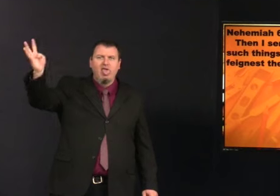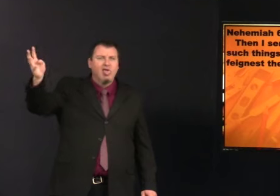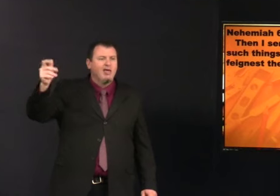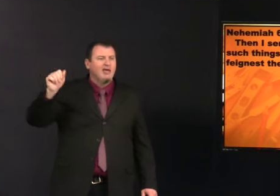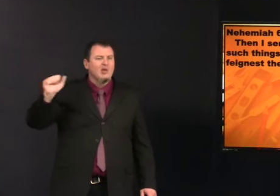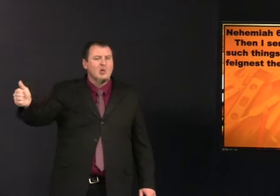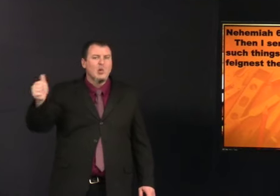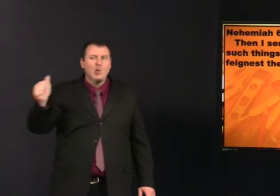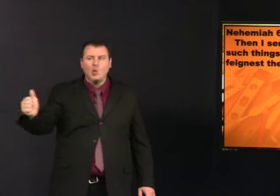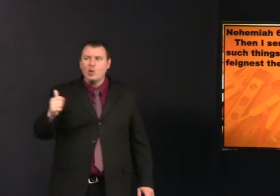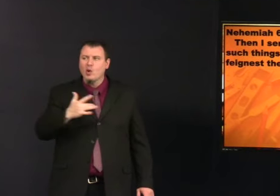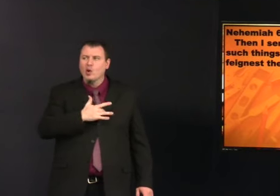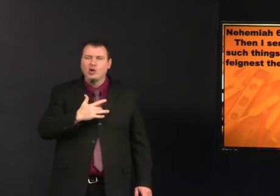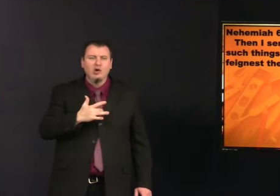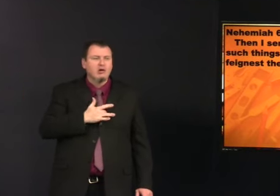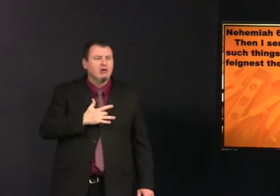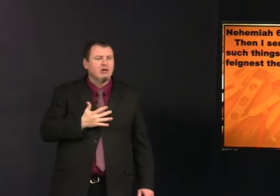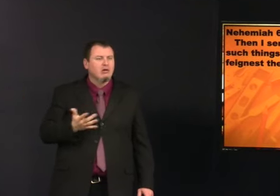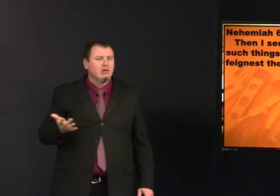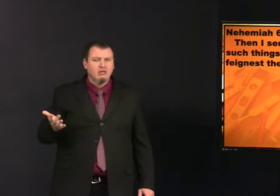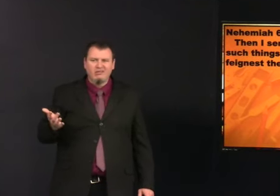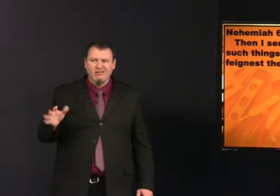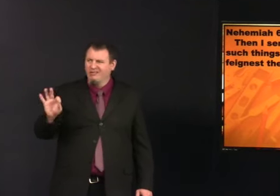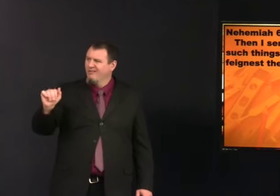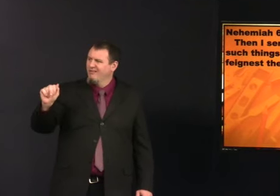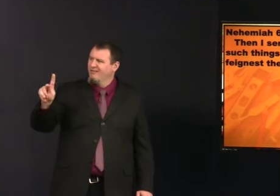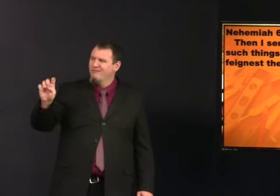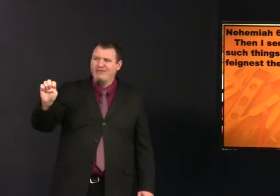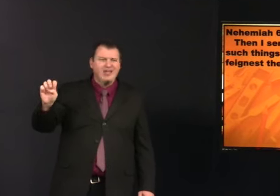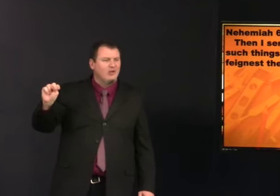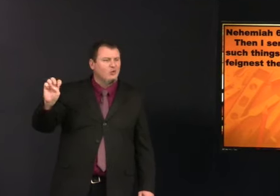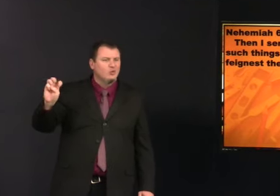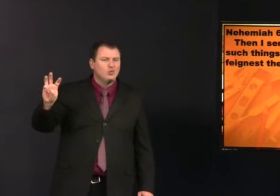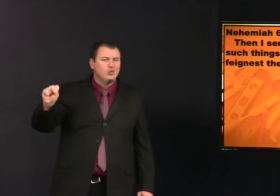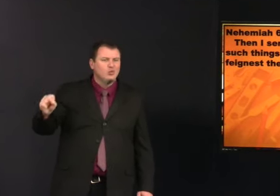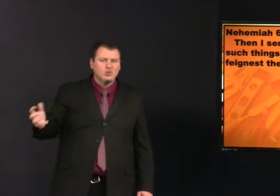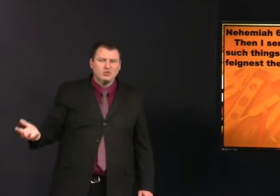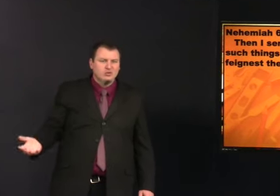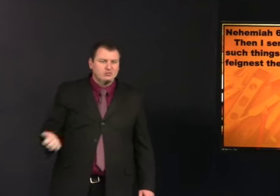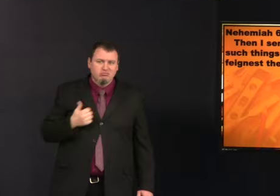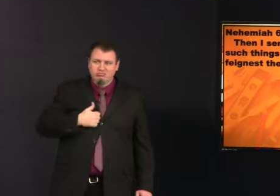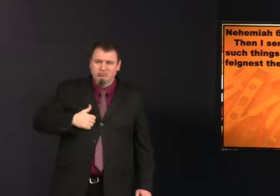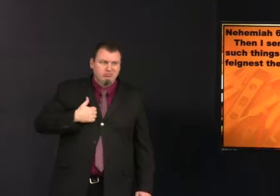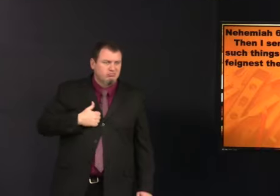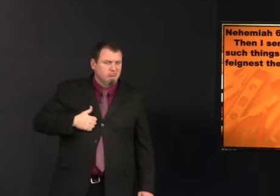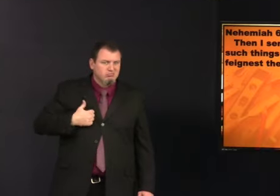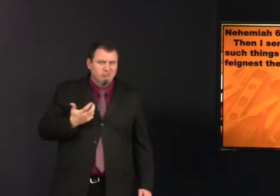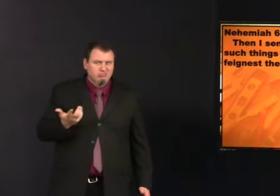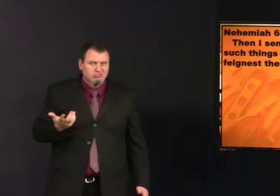thy own heart. He made me up. This is fake news.